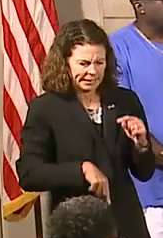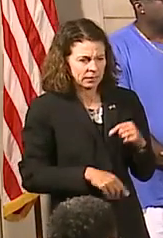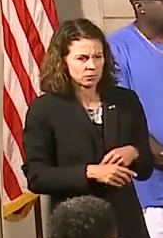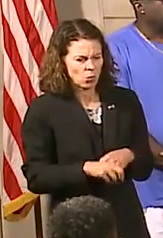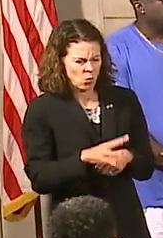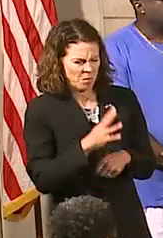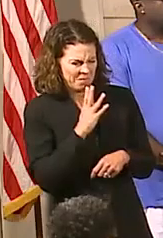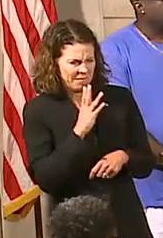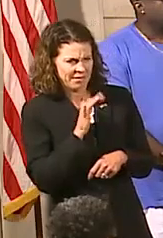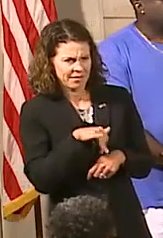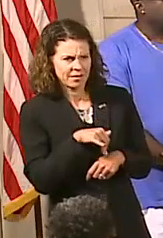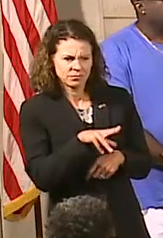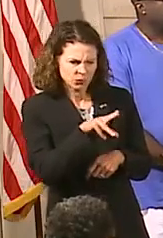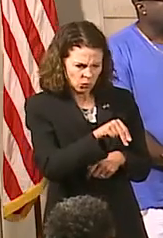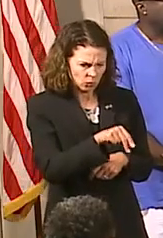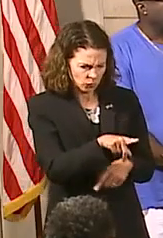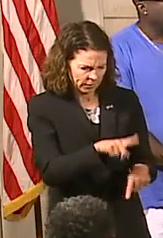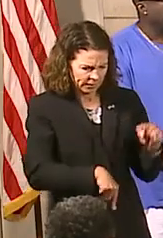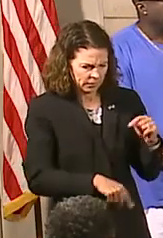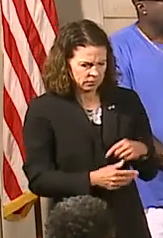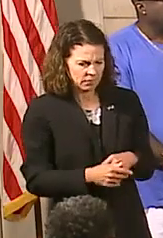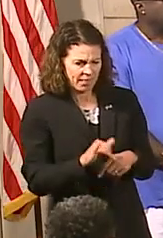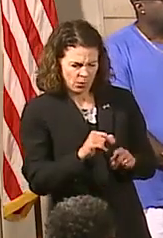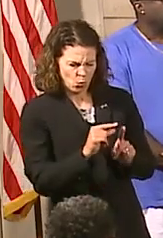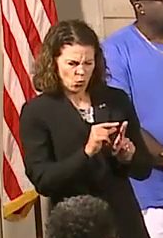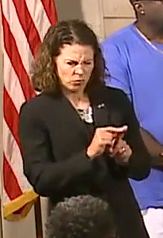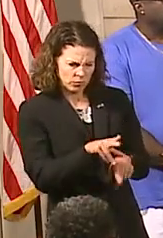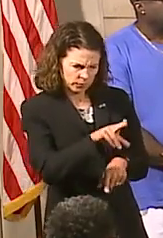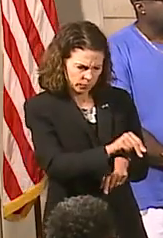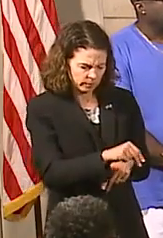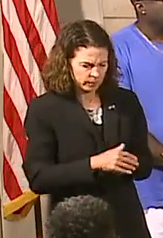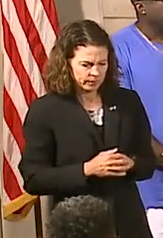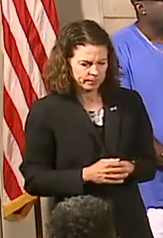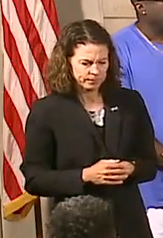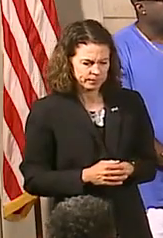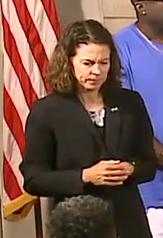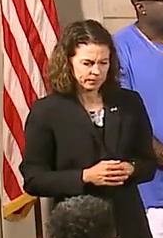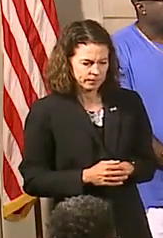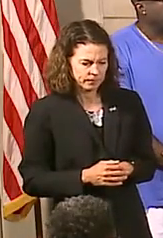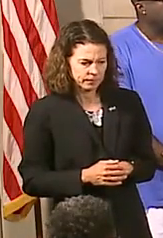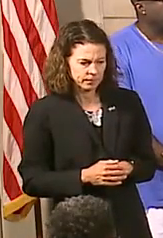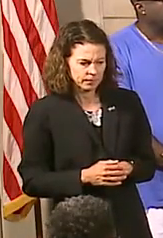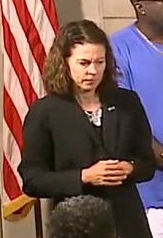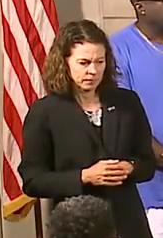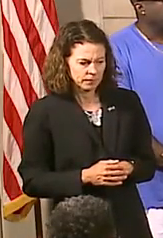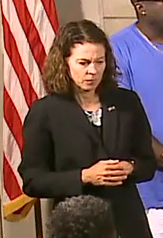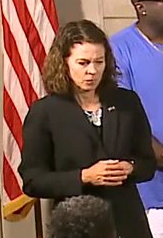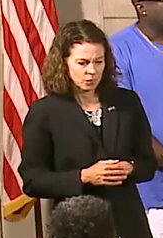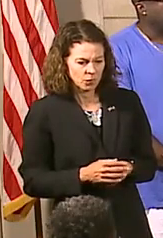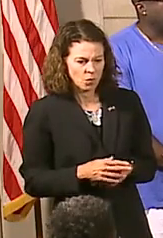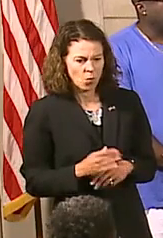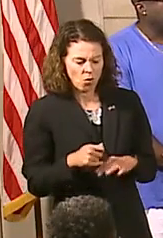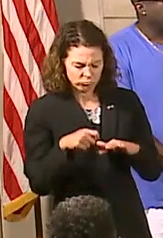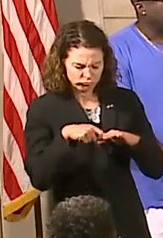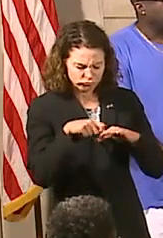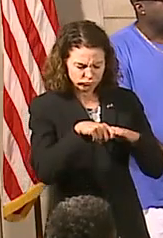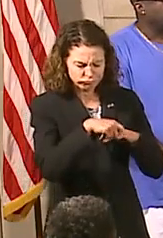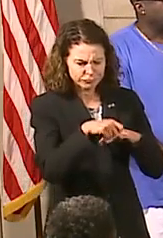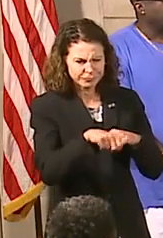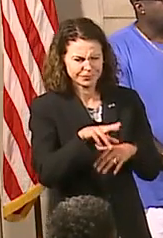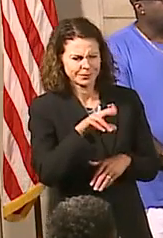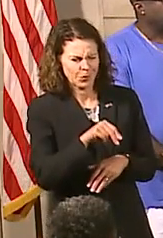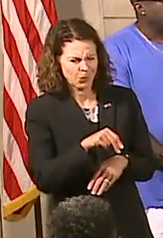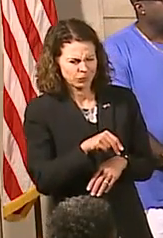that way. You're not gonna use that word. No, you're not gonna put fingernail polish on. Are you kidding